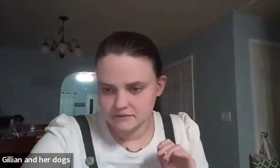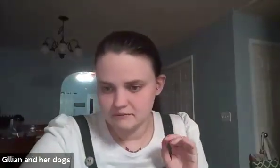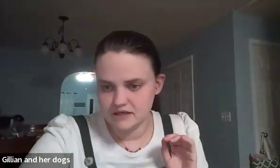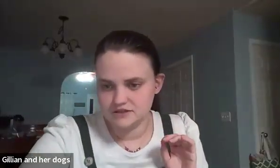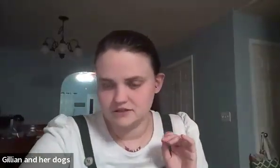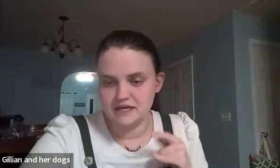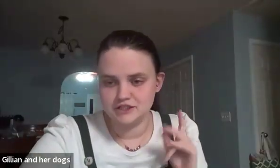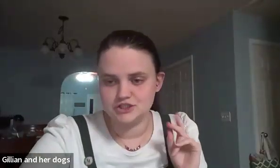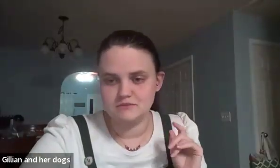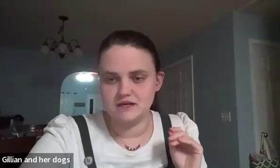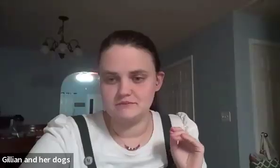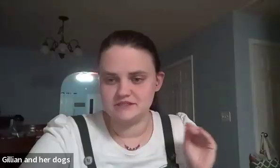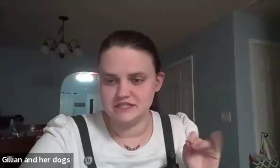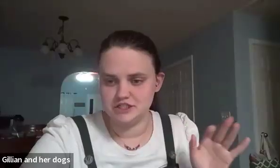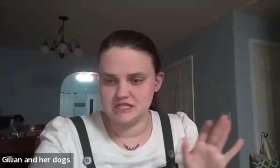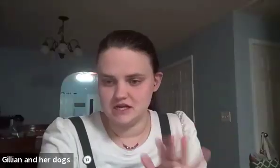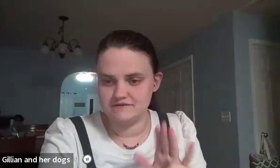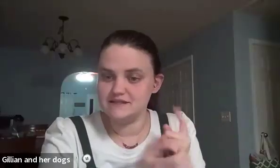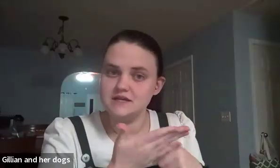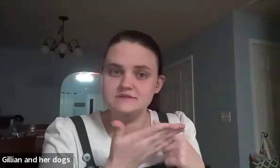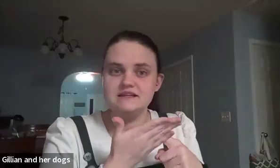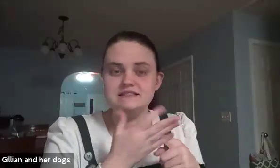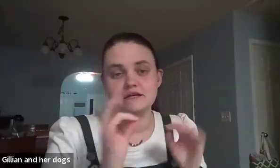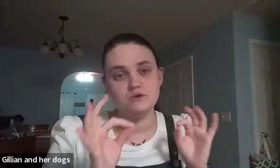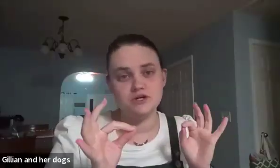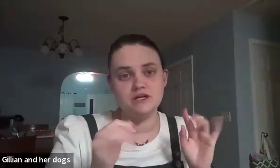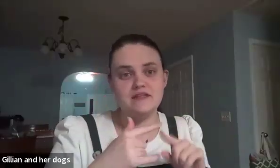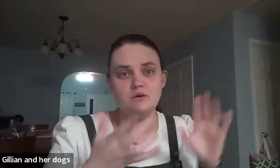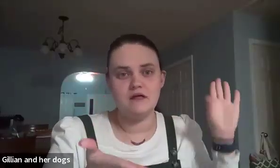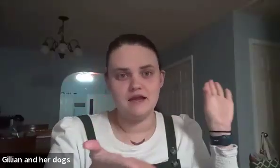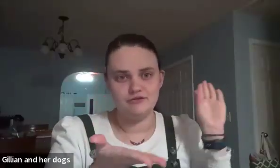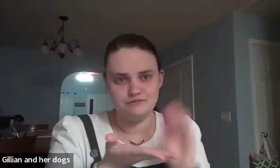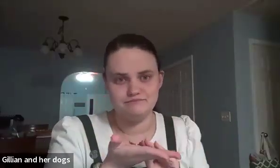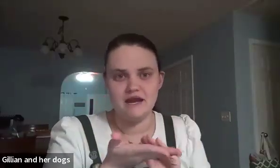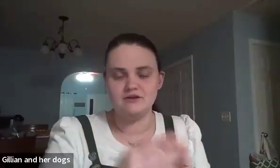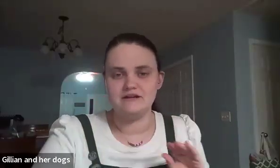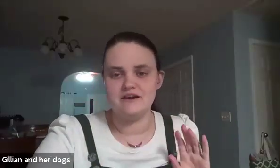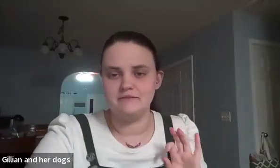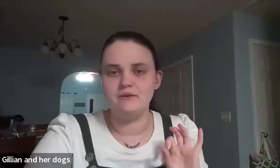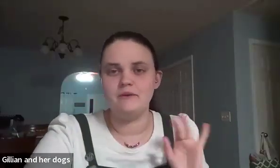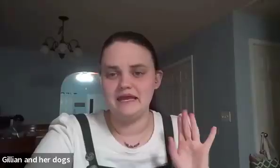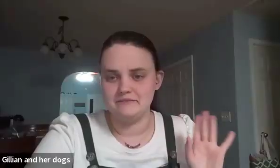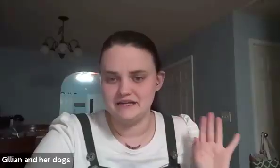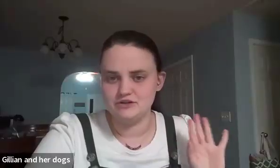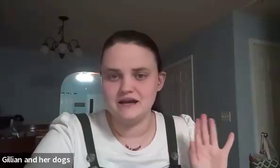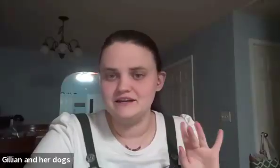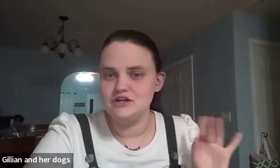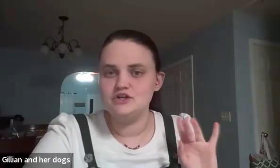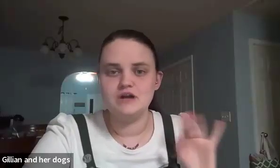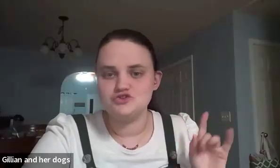Let me make sure. I'm making sure my percentage is enough. Sometimes it likes to say we're good, and then it will like battery down. I'm like, wait a minute. Do not